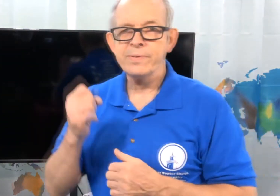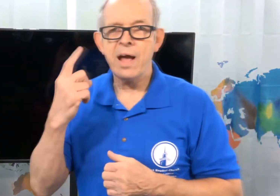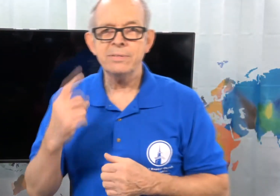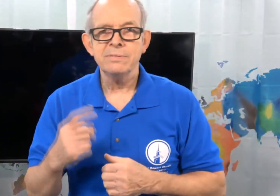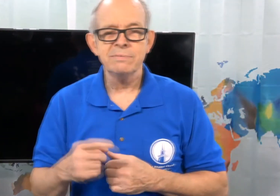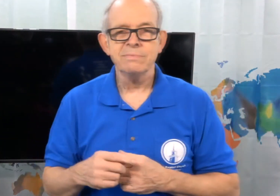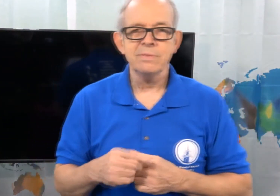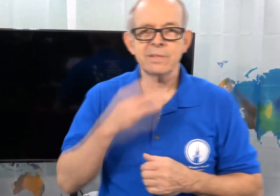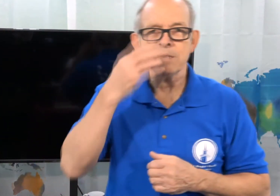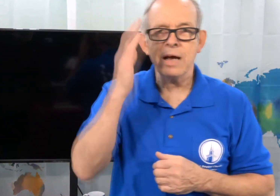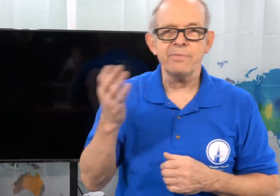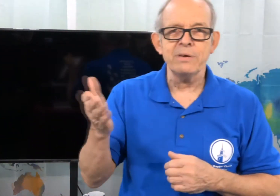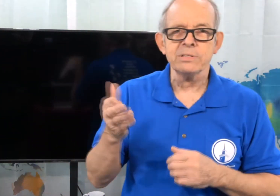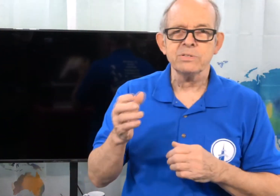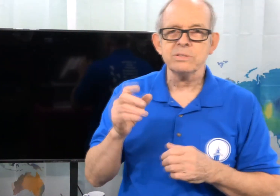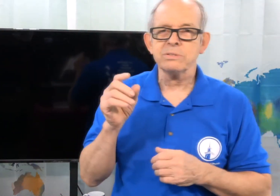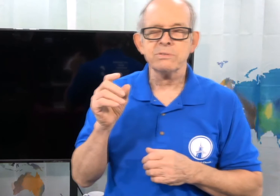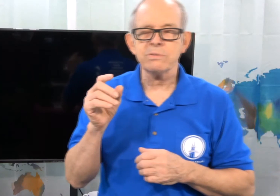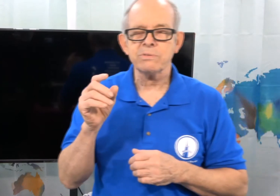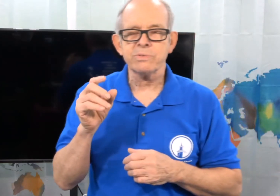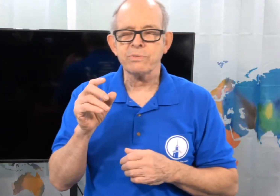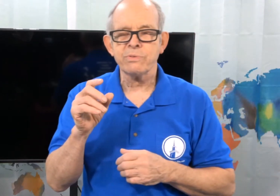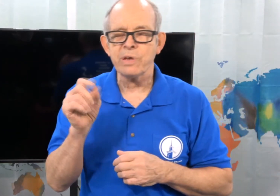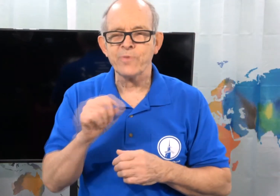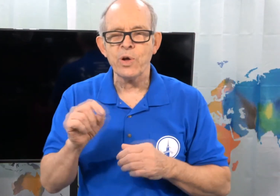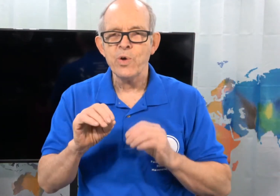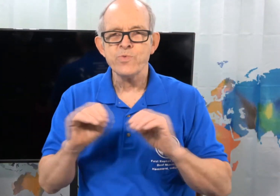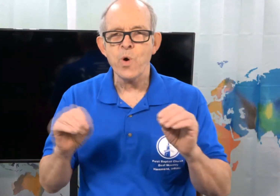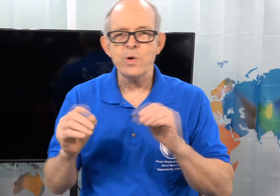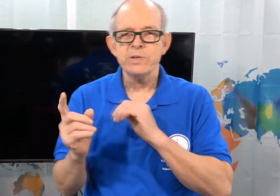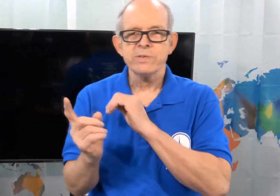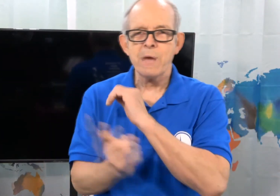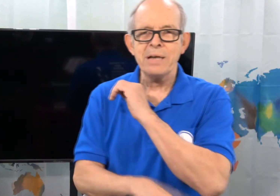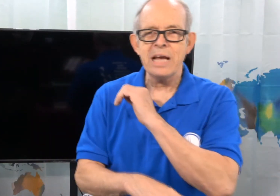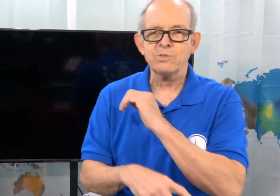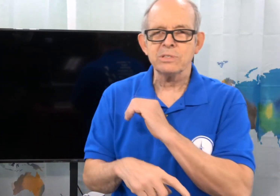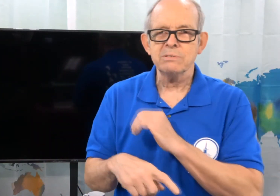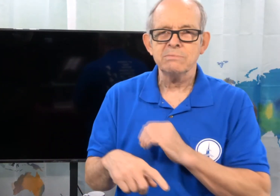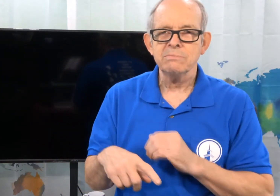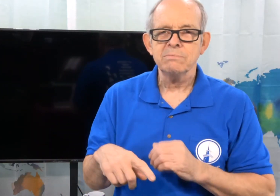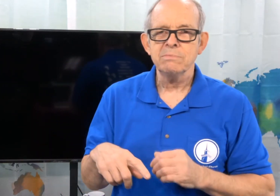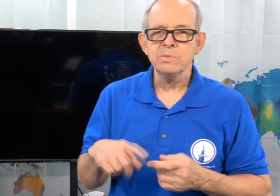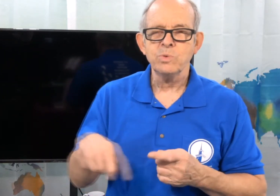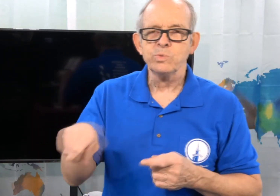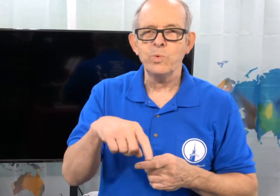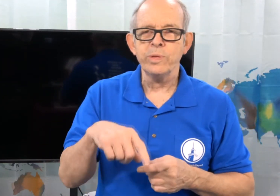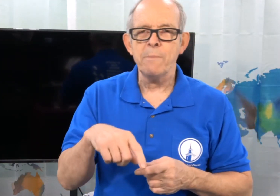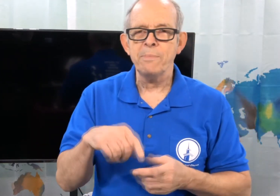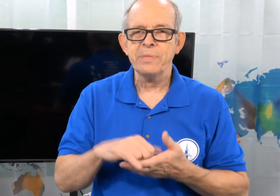then they got theirs. There were no demonstration to them that